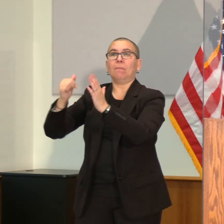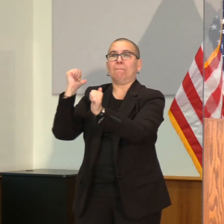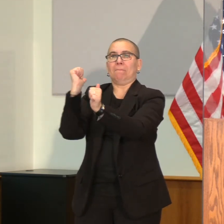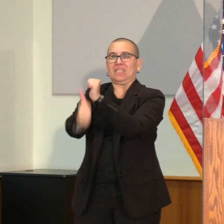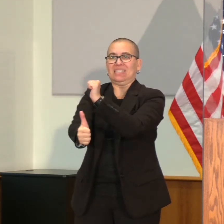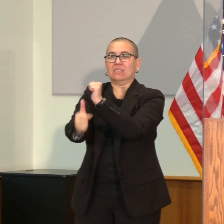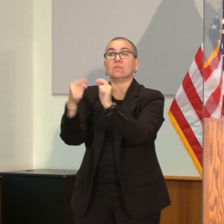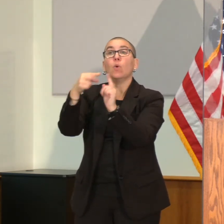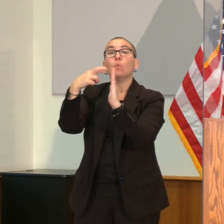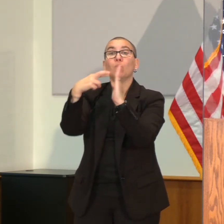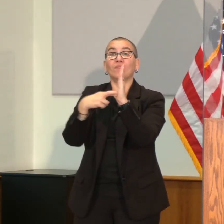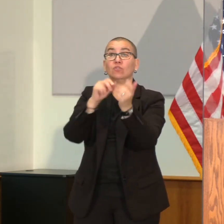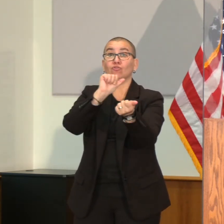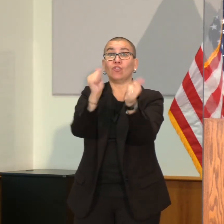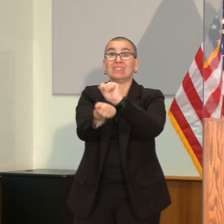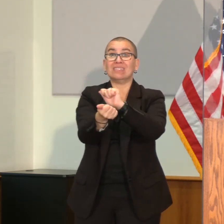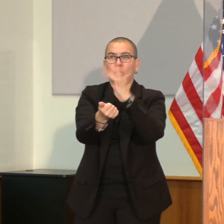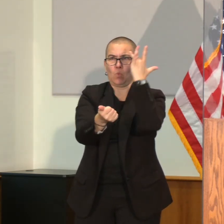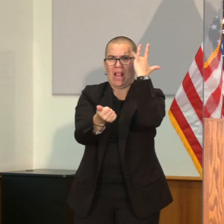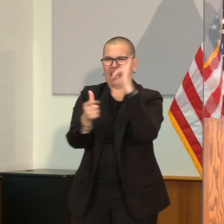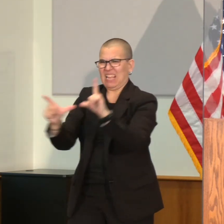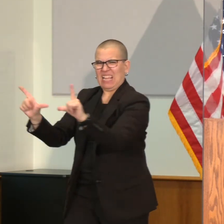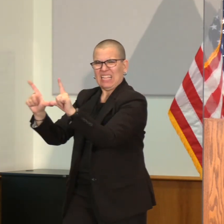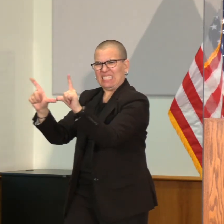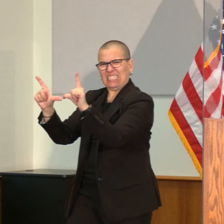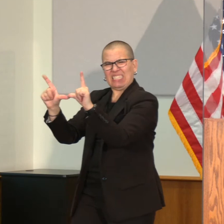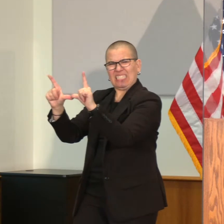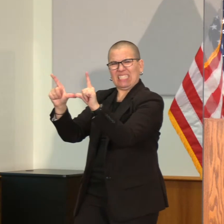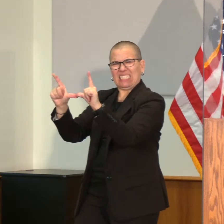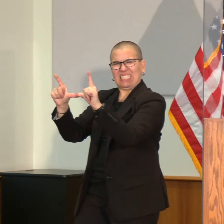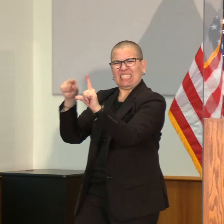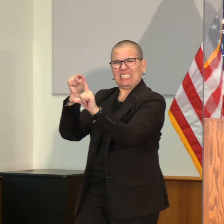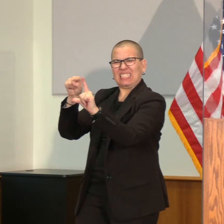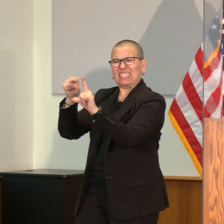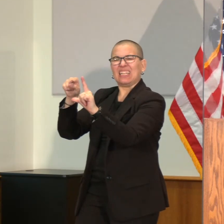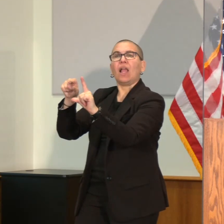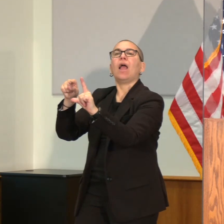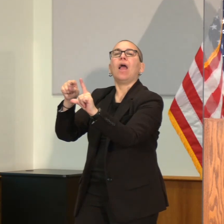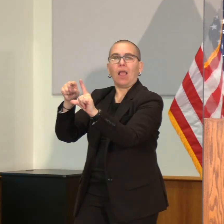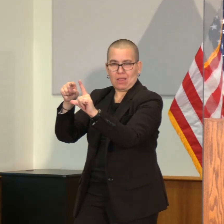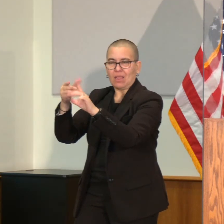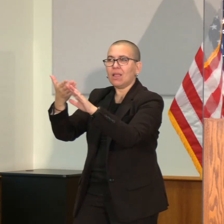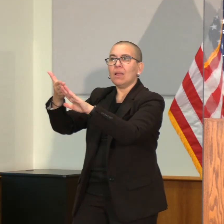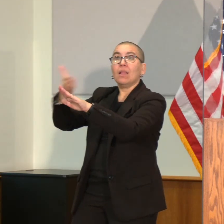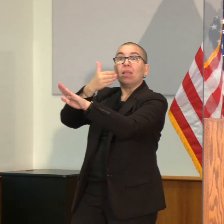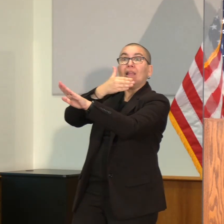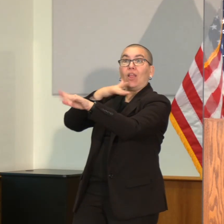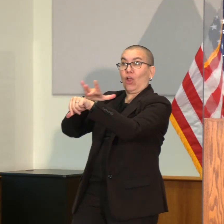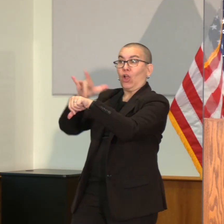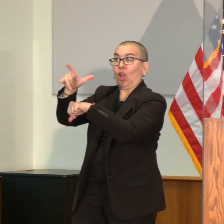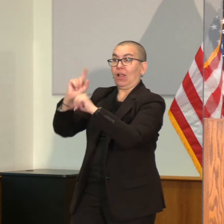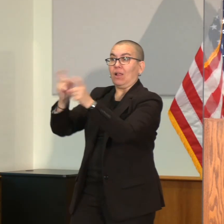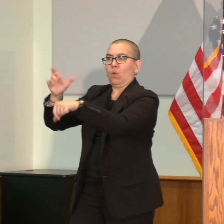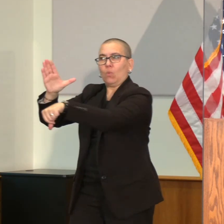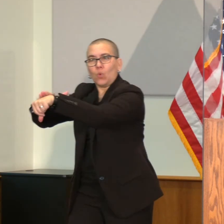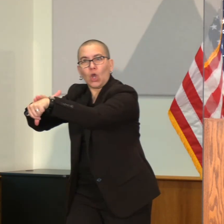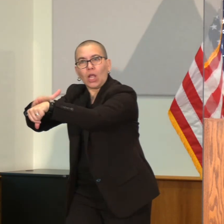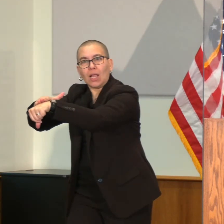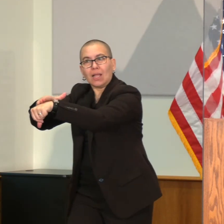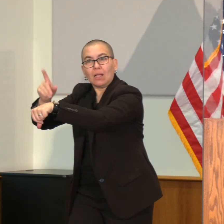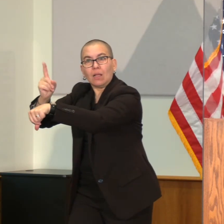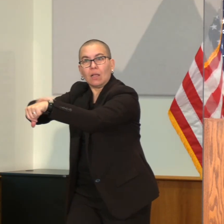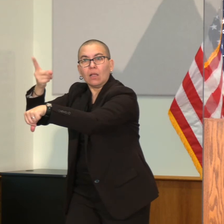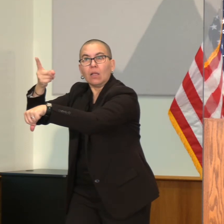to have our licensing board develop an early warning system, the kind that could have intervened in